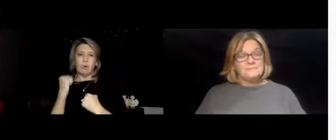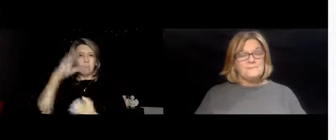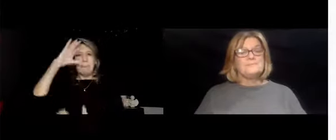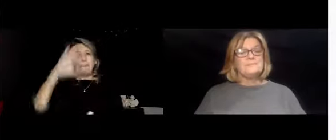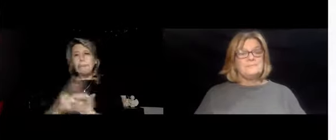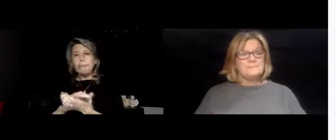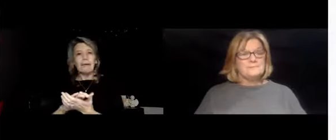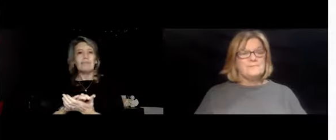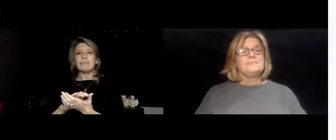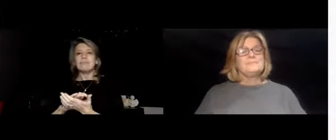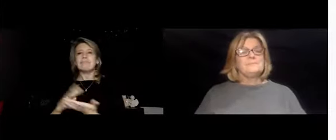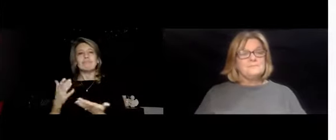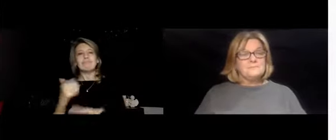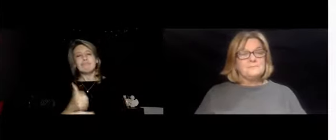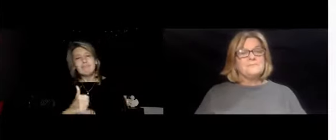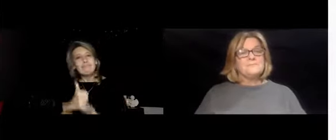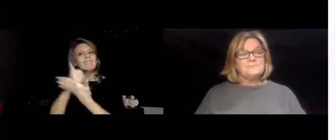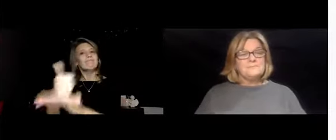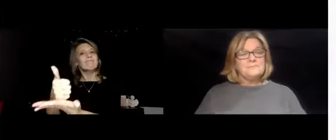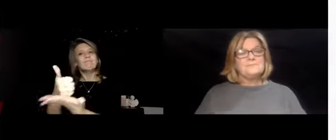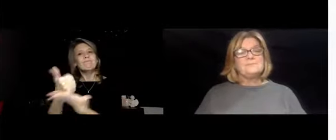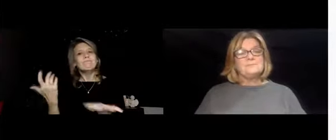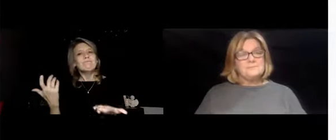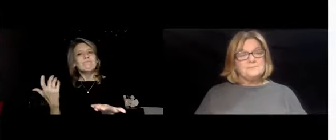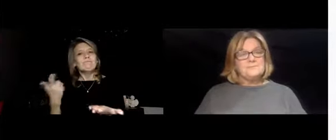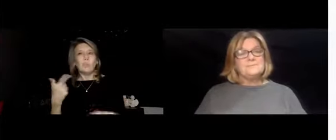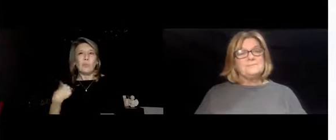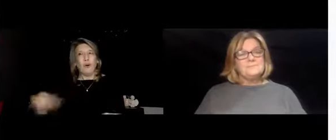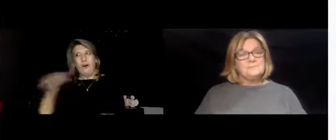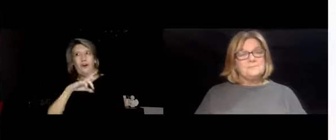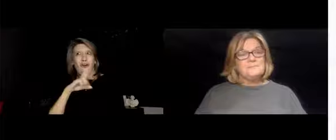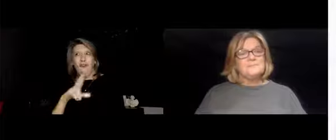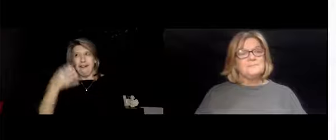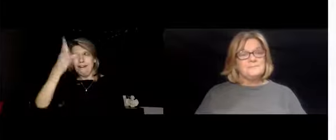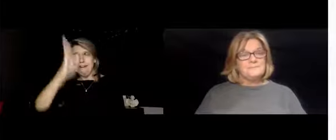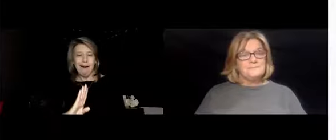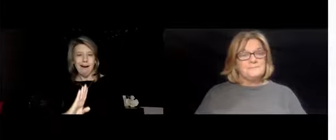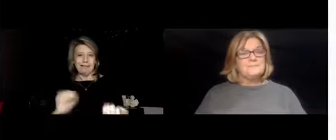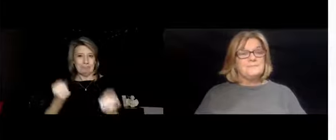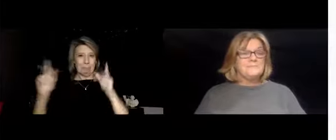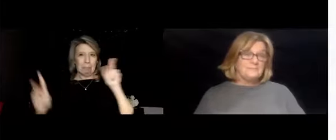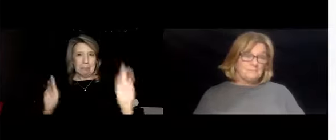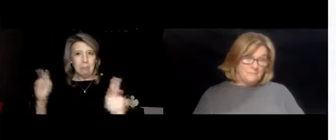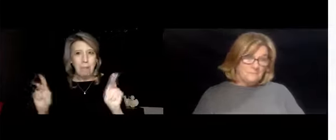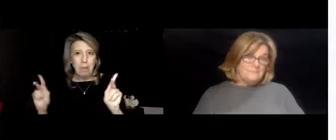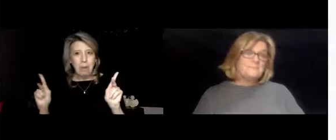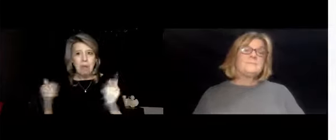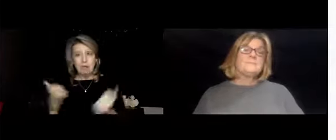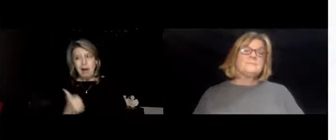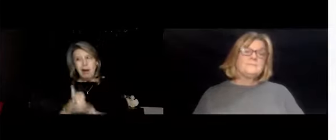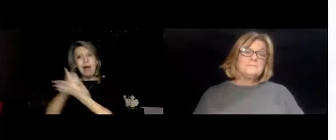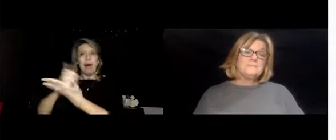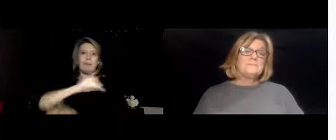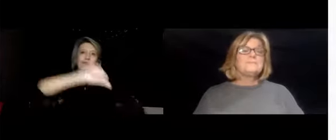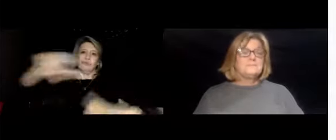And that's just how I am. That's my belief. I believe that, you should be wanting to help. After all, we